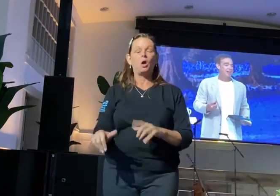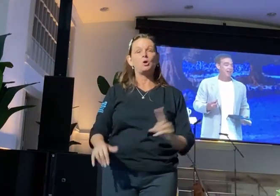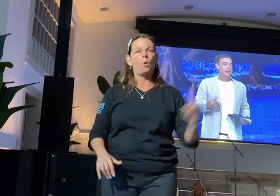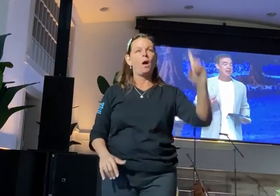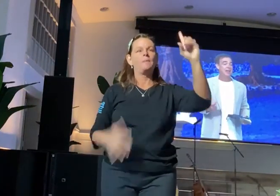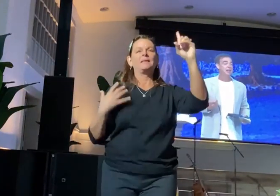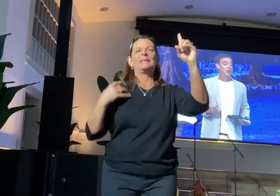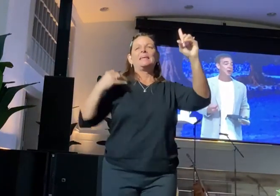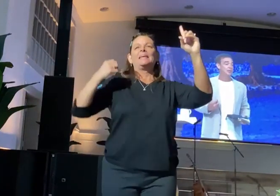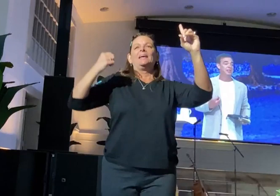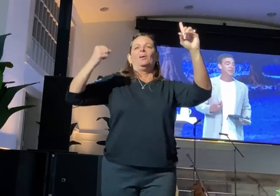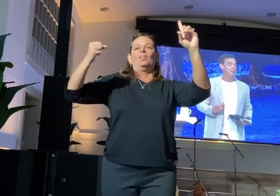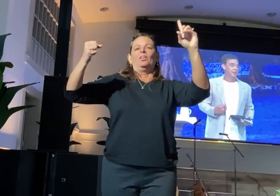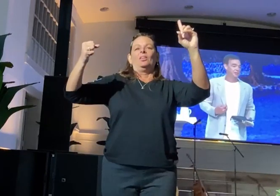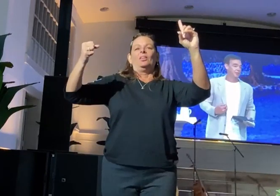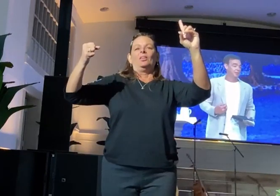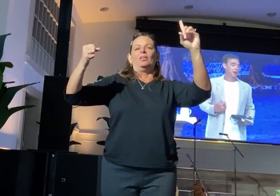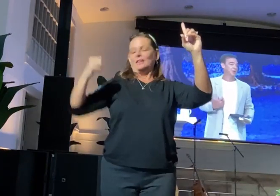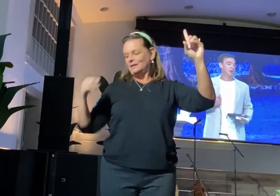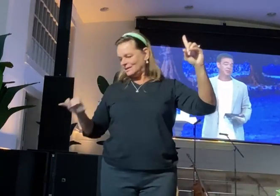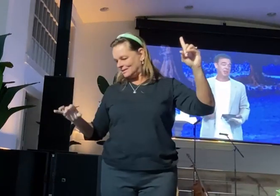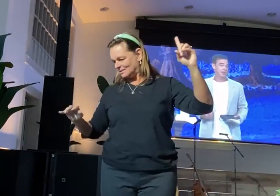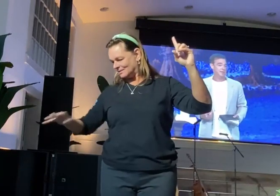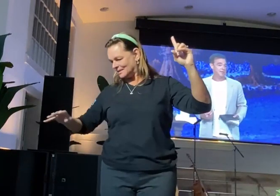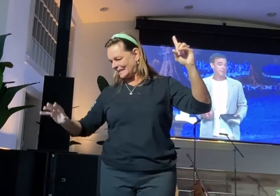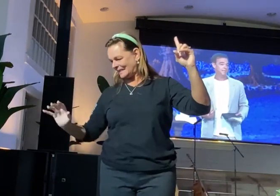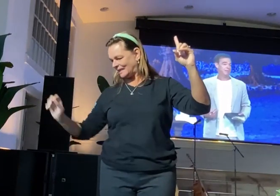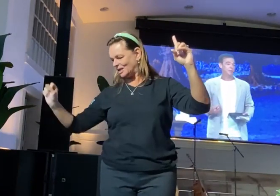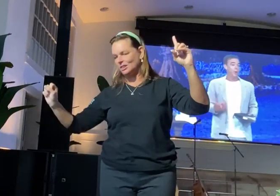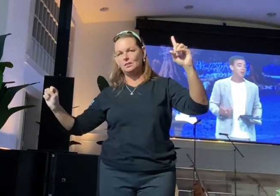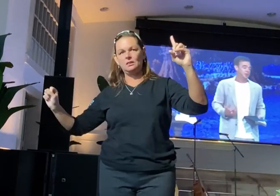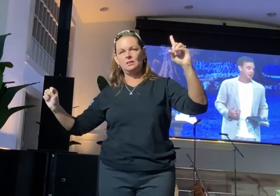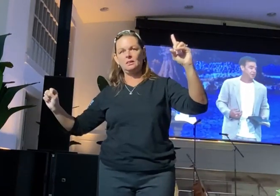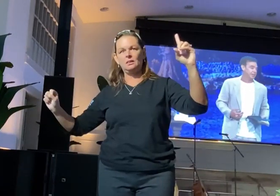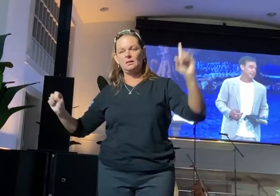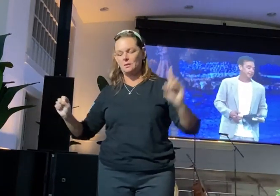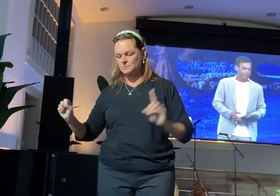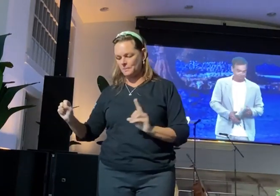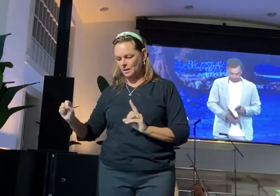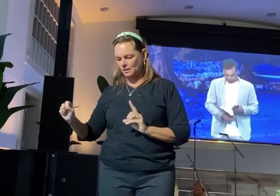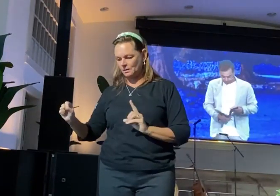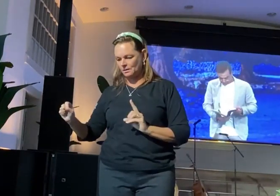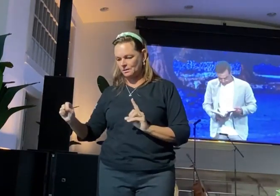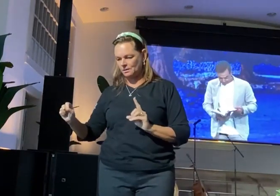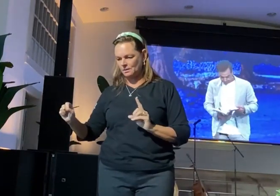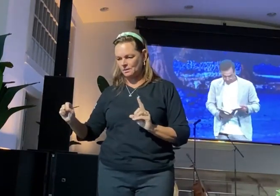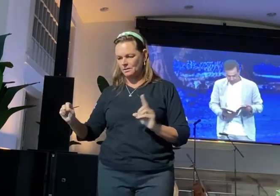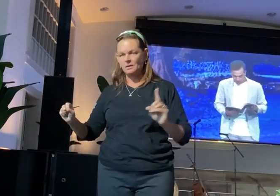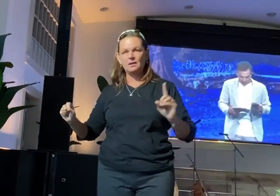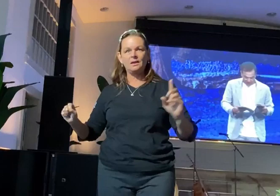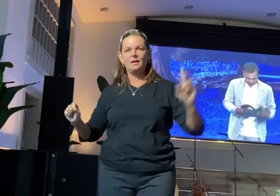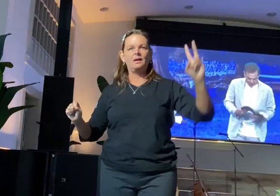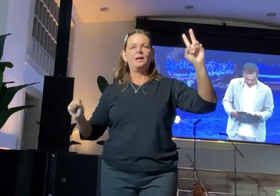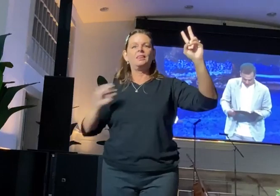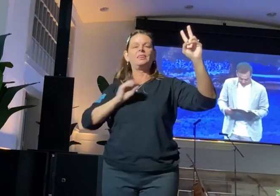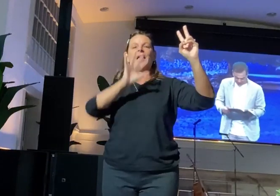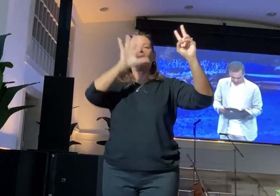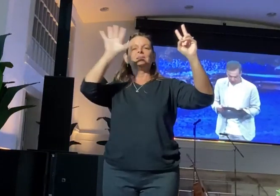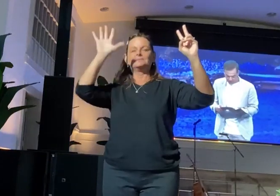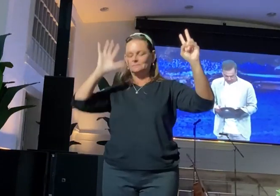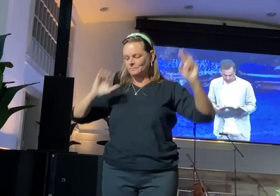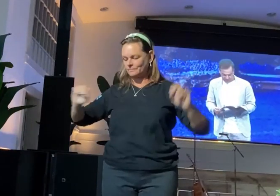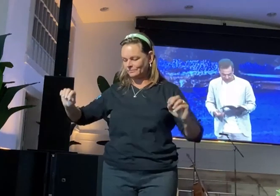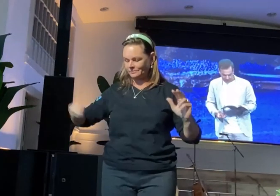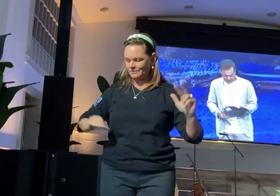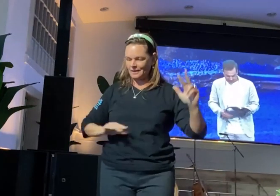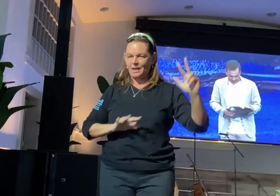That he and he alone cleanses us from our sin and washes us clean. One last thought from